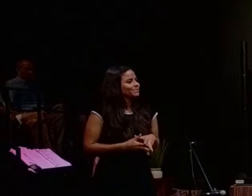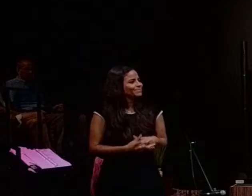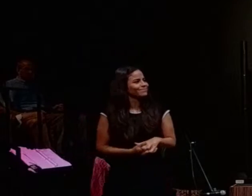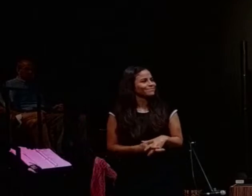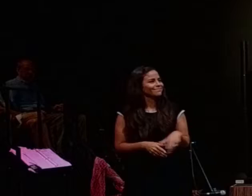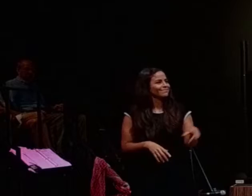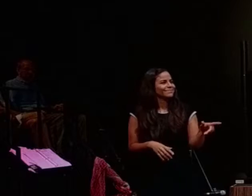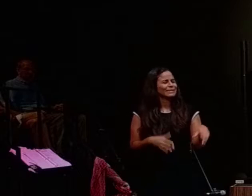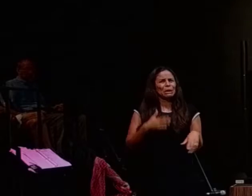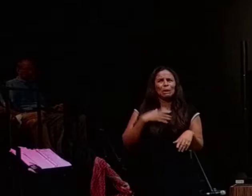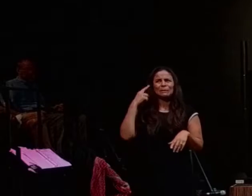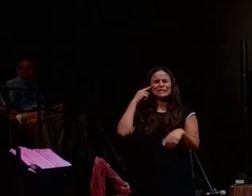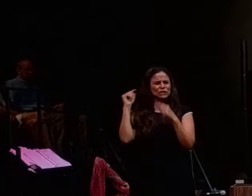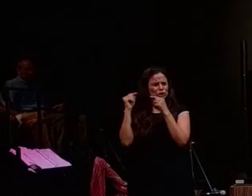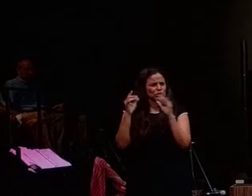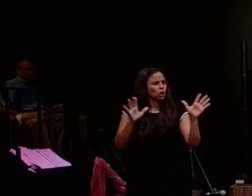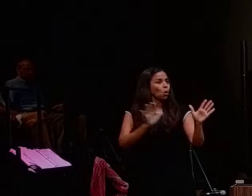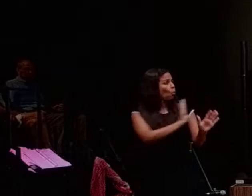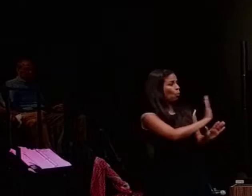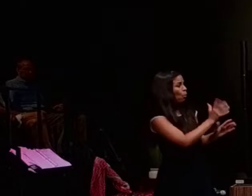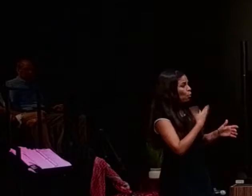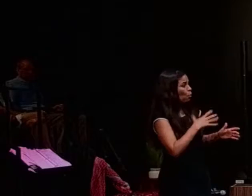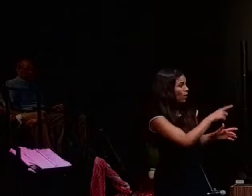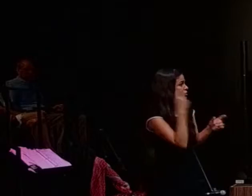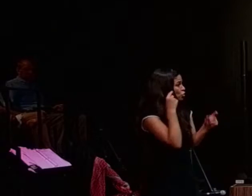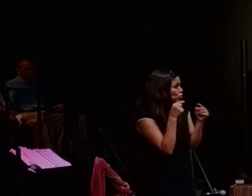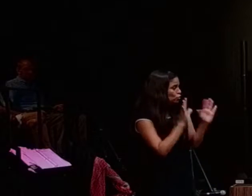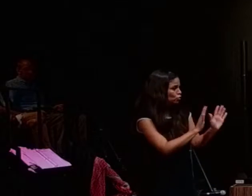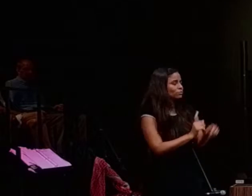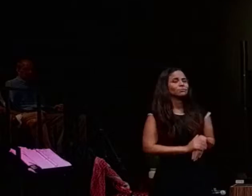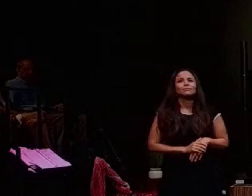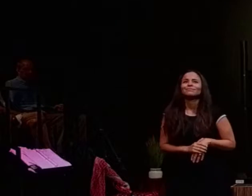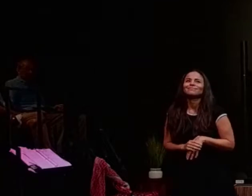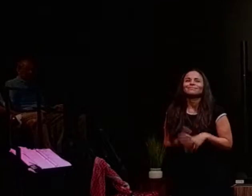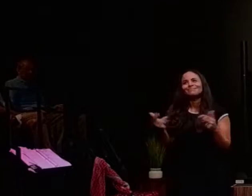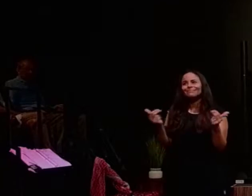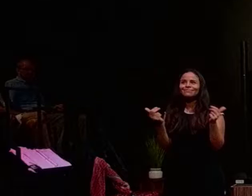It's hurting my ears. No, we didn't want that anyways.